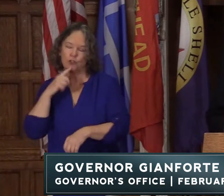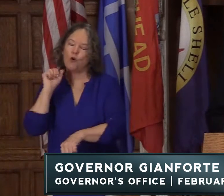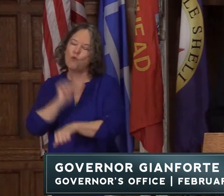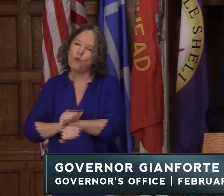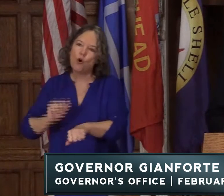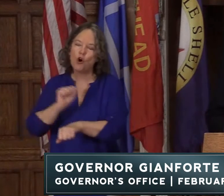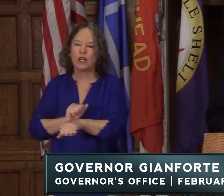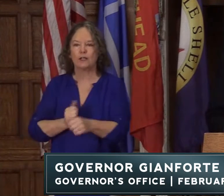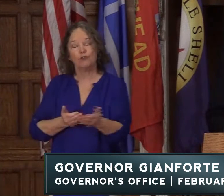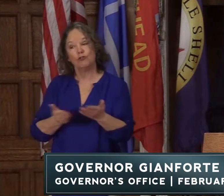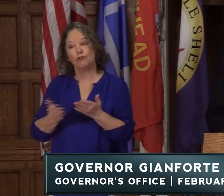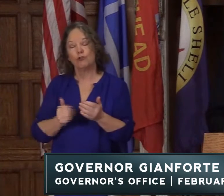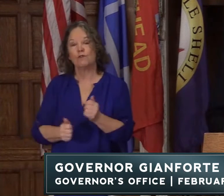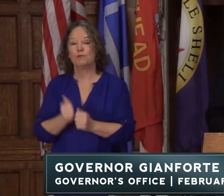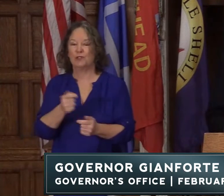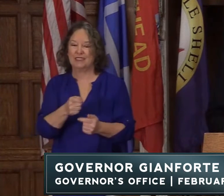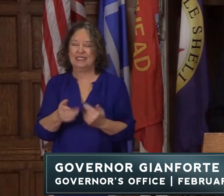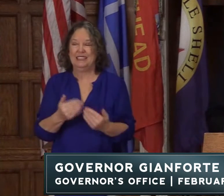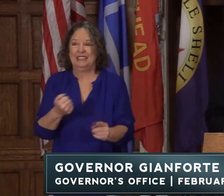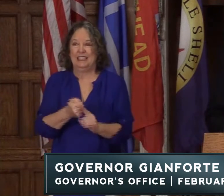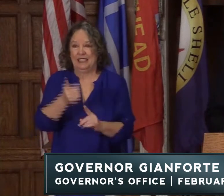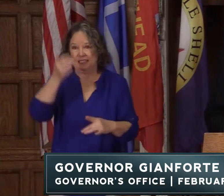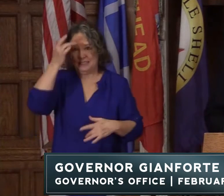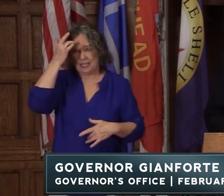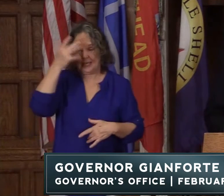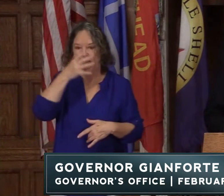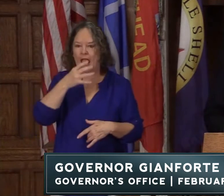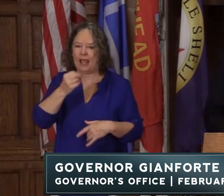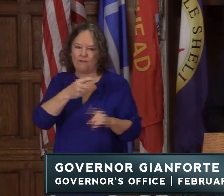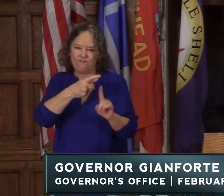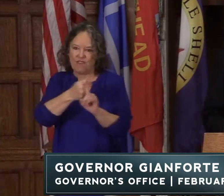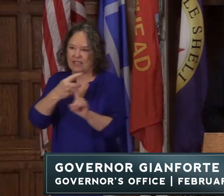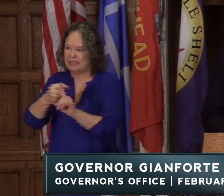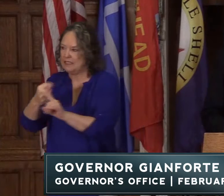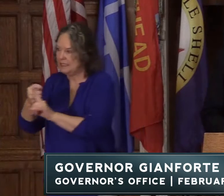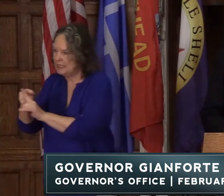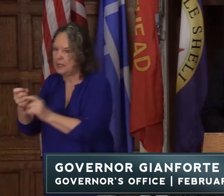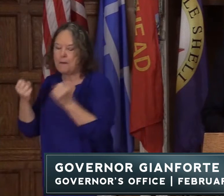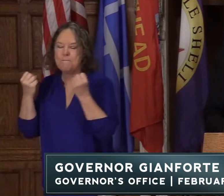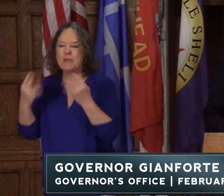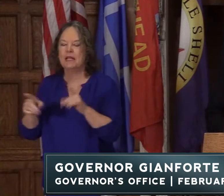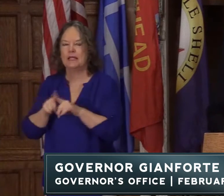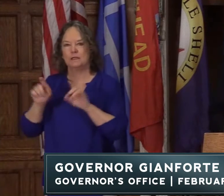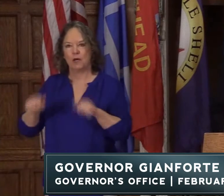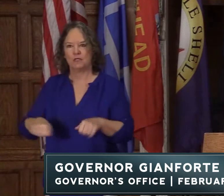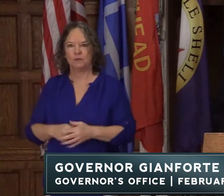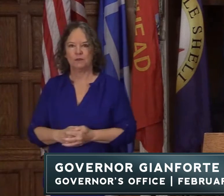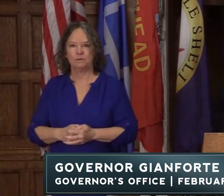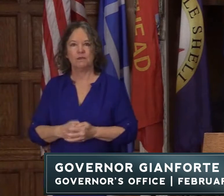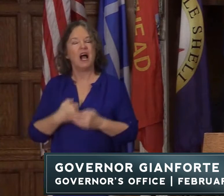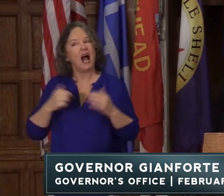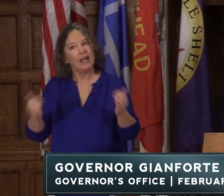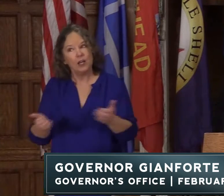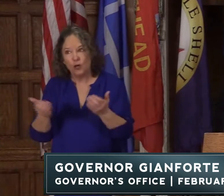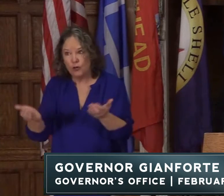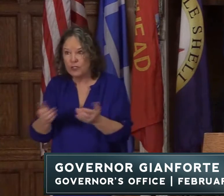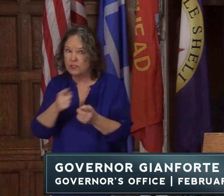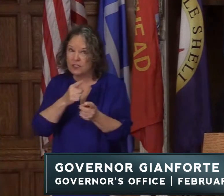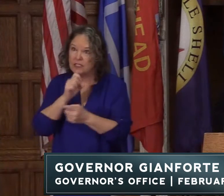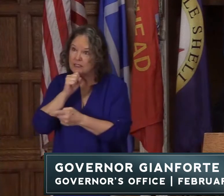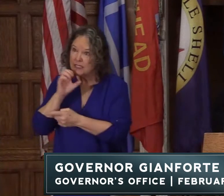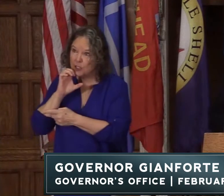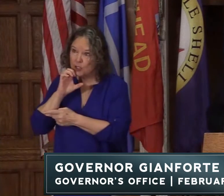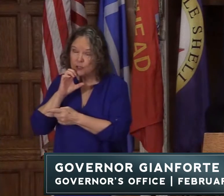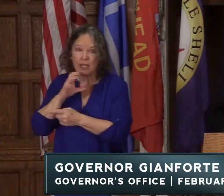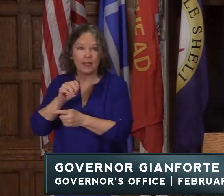serve the most vulnerable and get the vaccines into arms as quickly as possible. I encourage our seniors and others